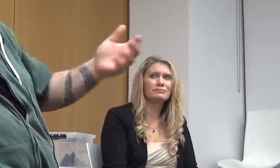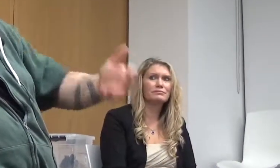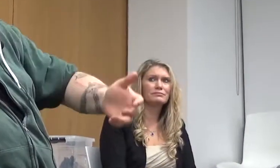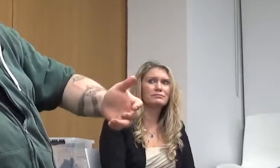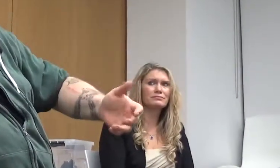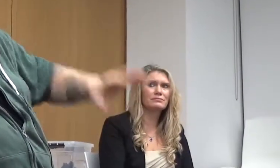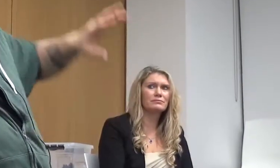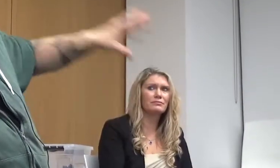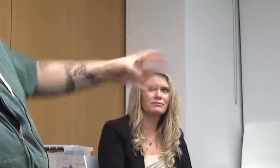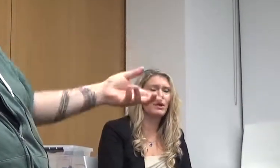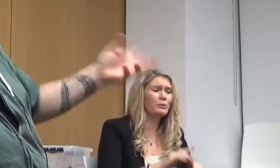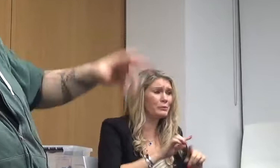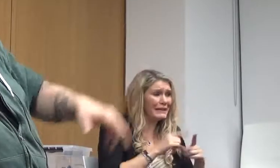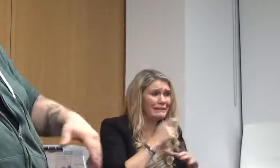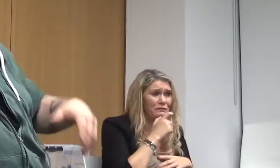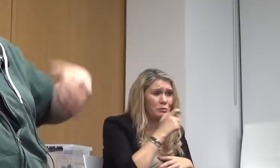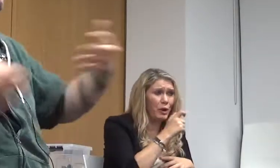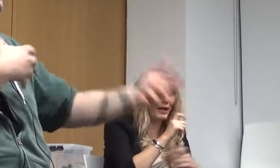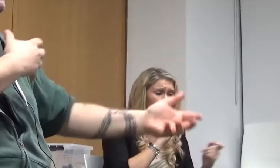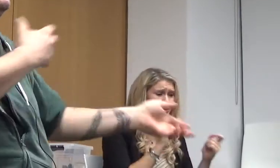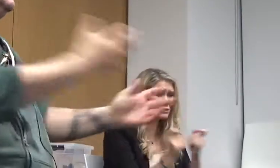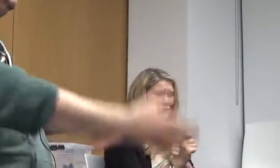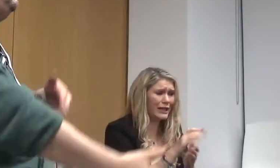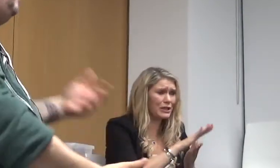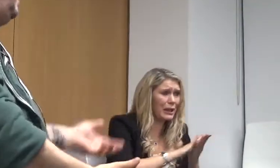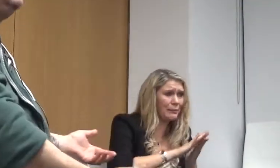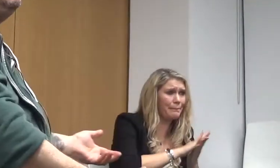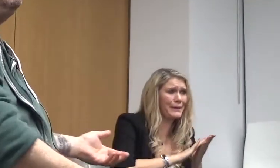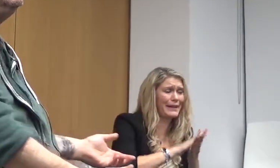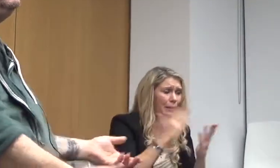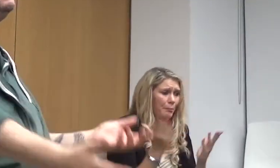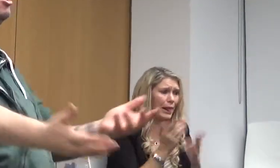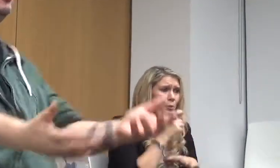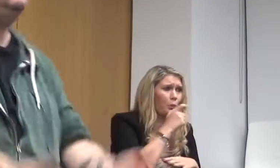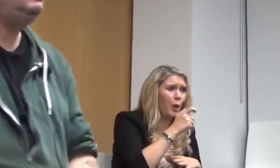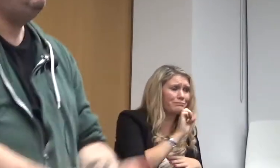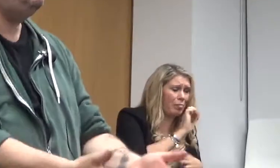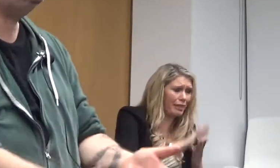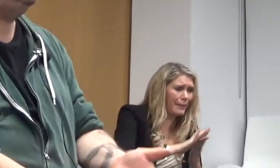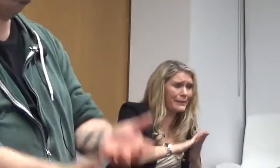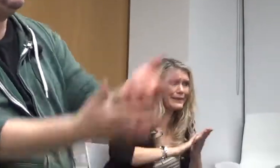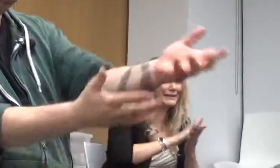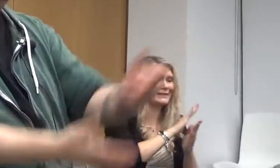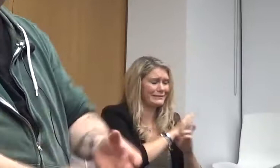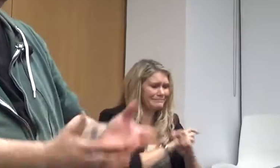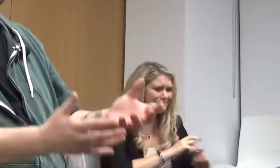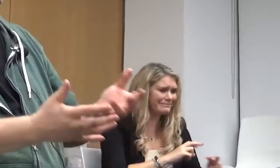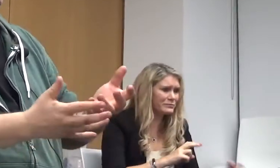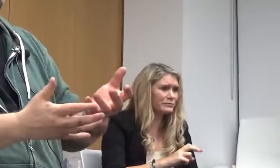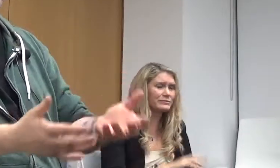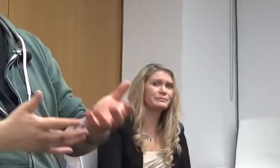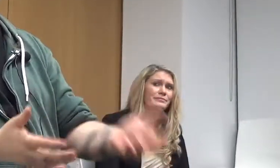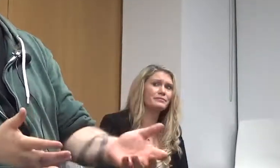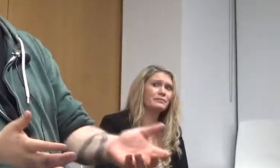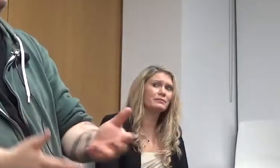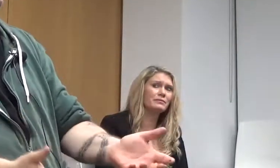scorch into orchard, so turning something around. So just playing and exploring and experimenting. So that's one of my,